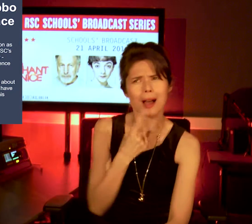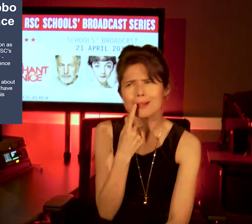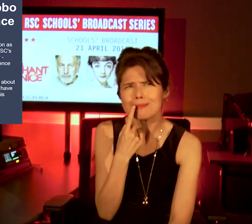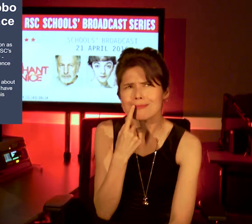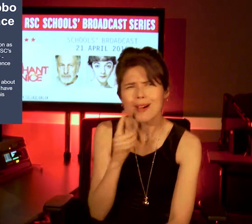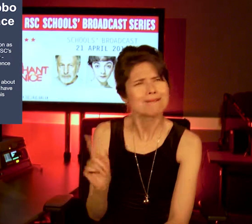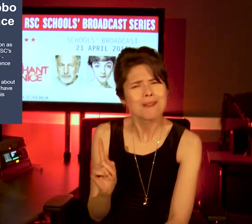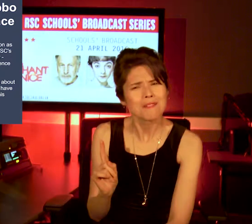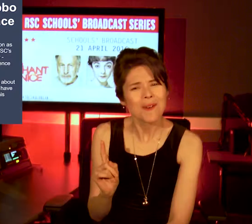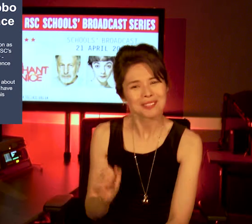way.